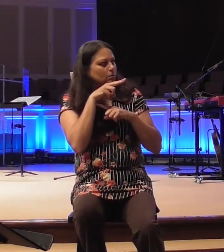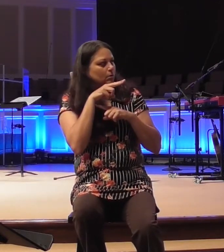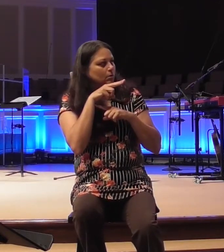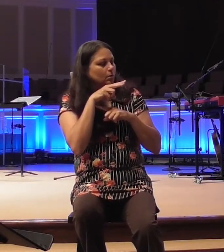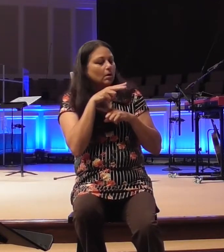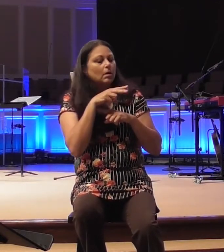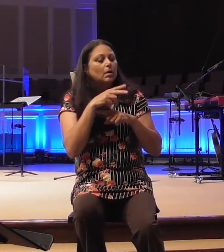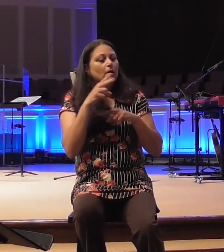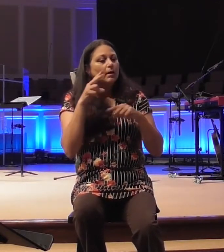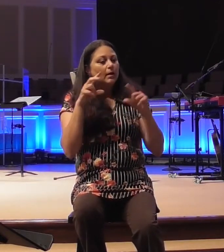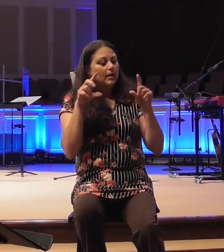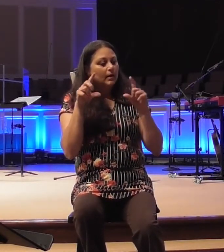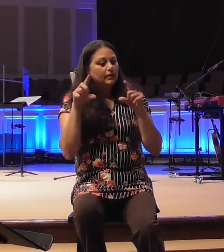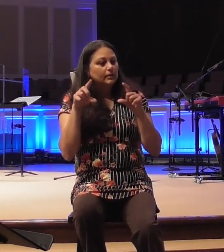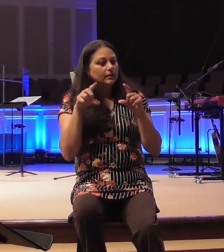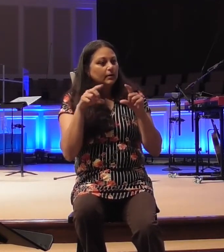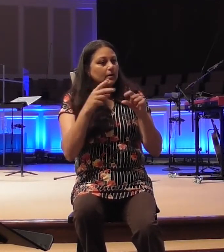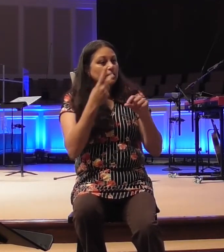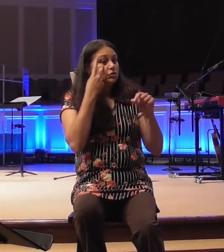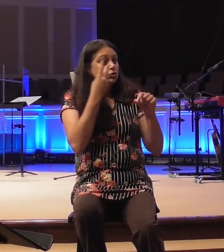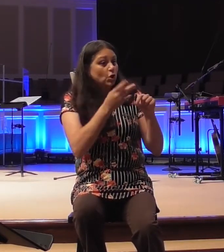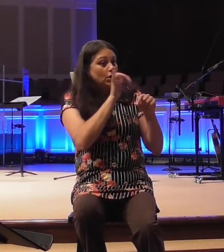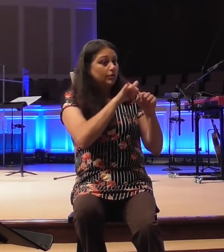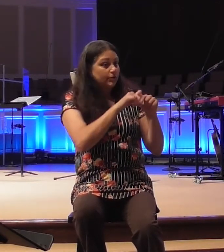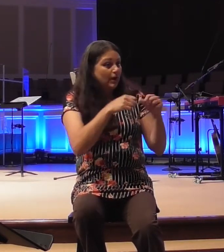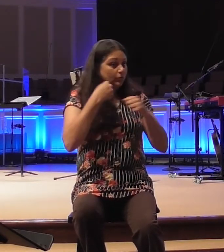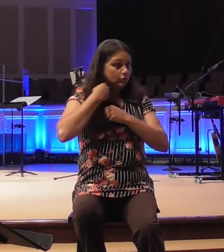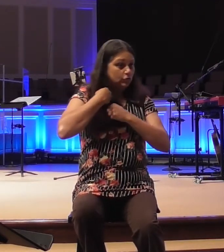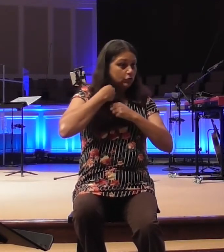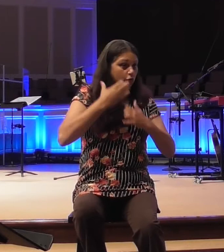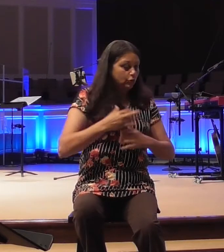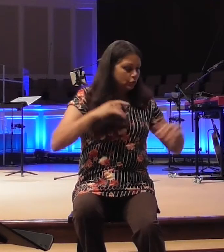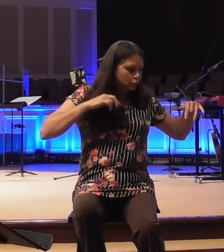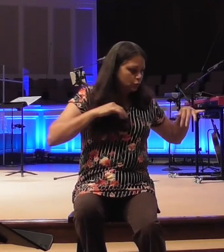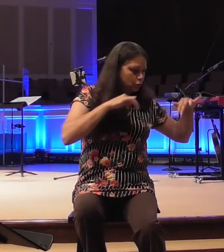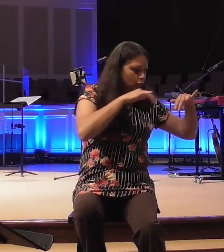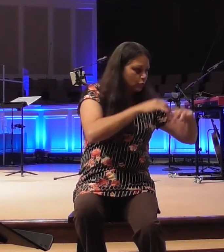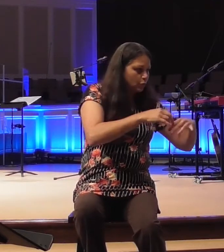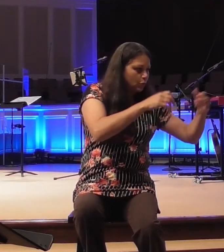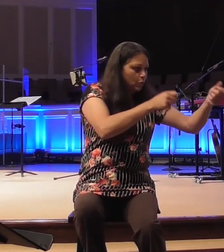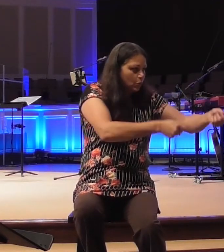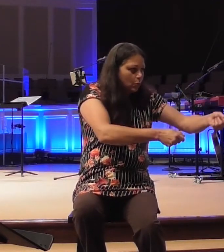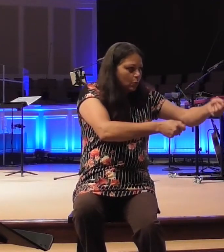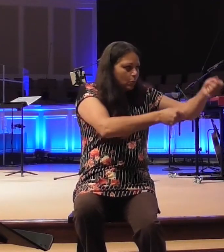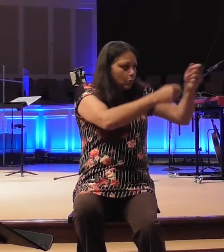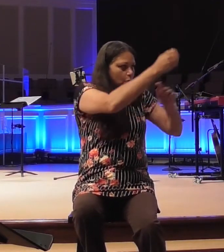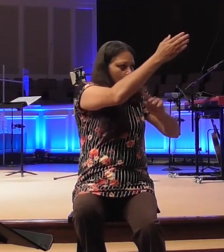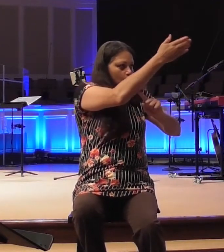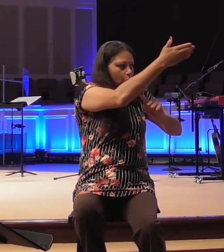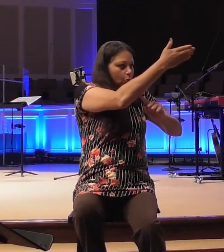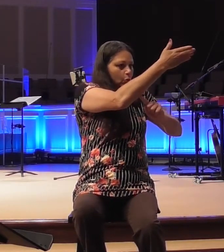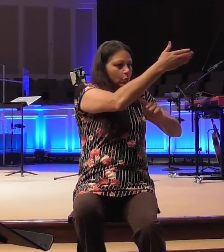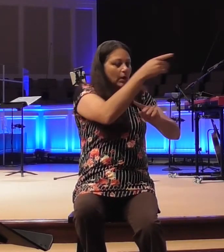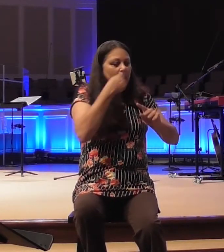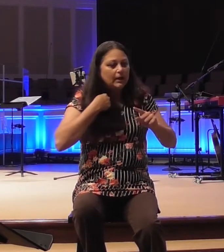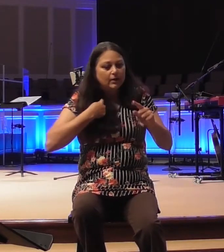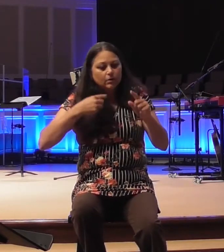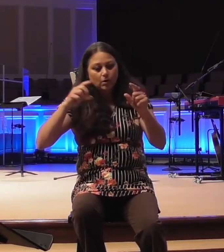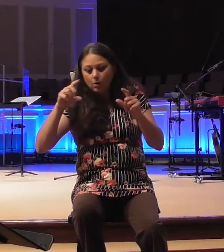caught out of the corner of his eye that they had begun to raise the flag, and he grabbed that camera, raised it up about this